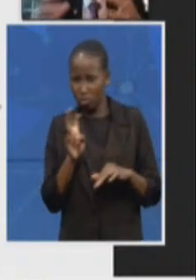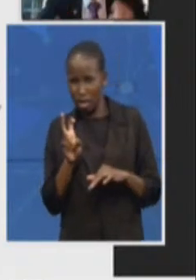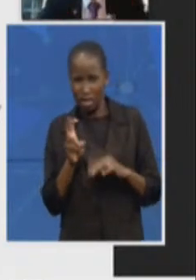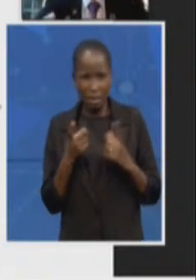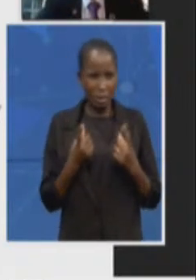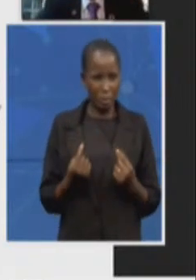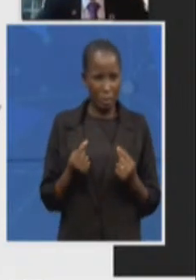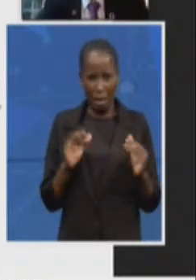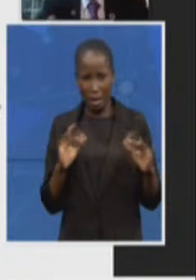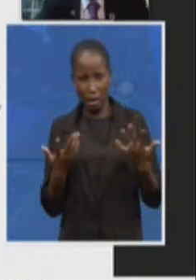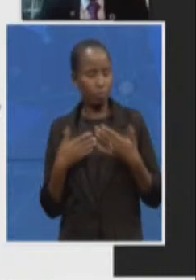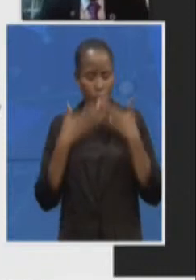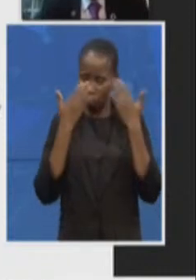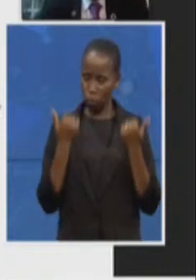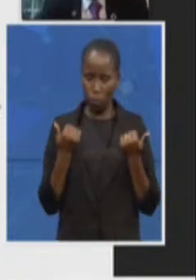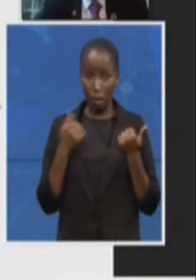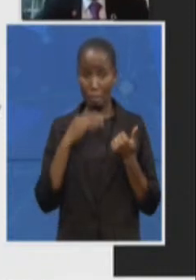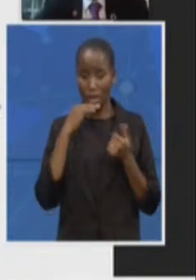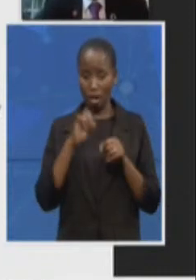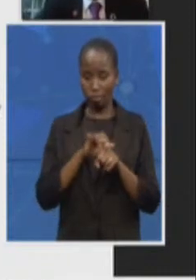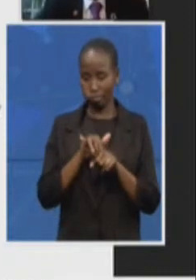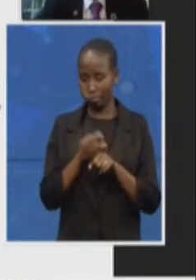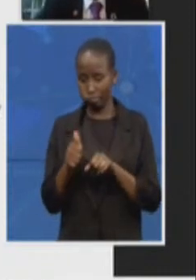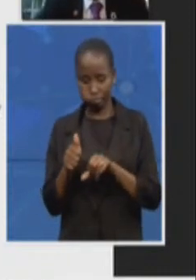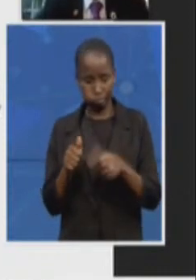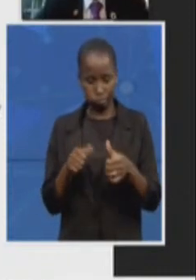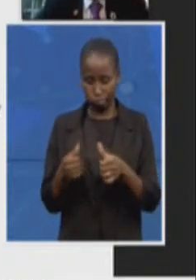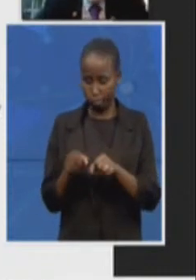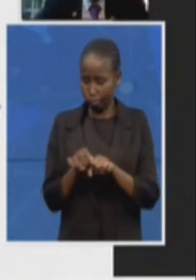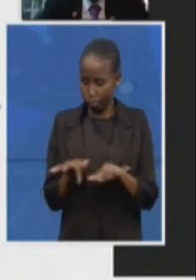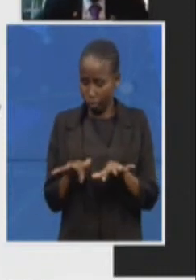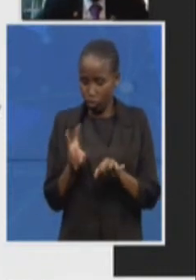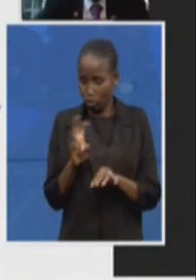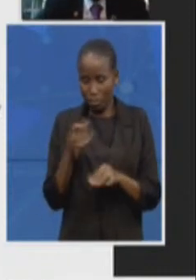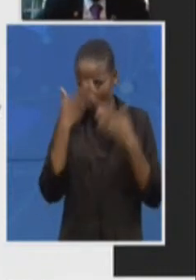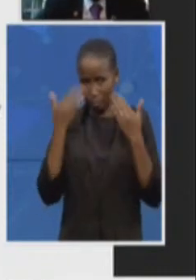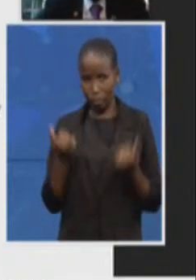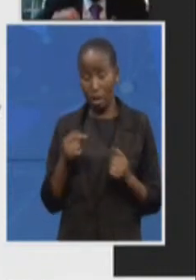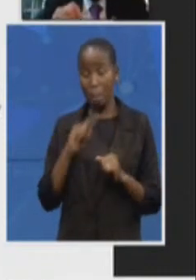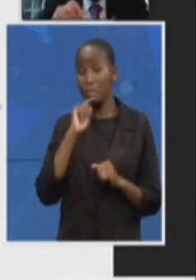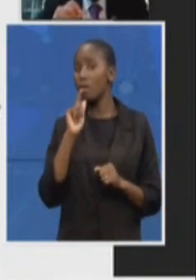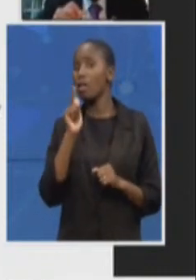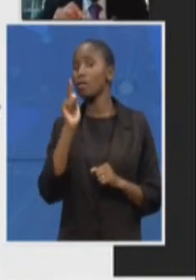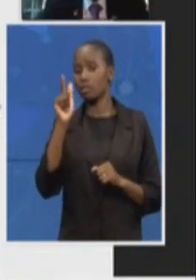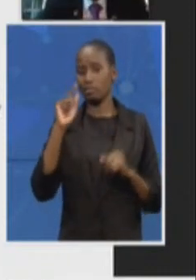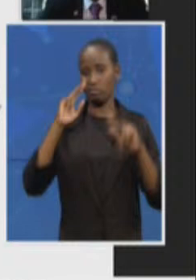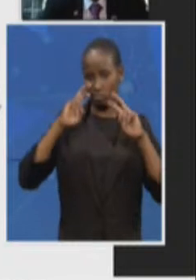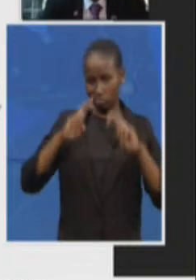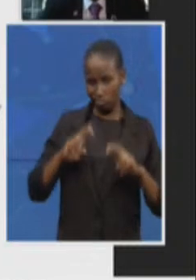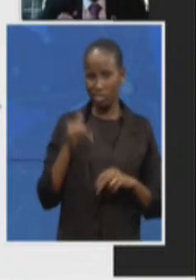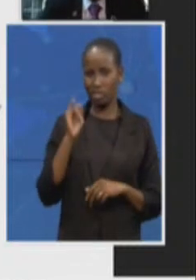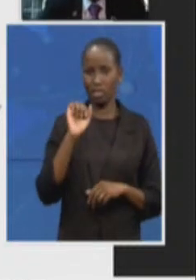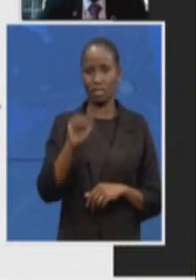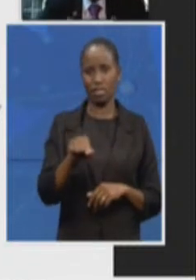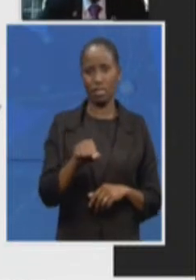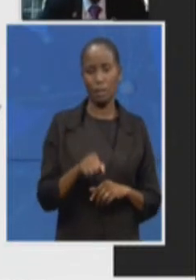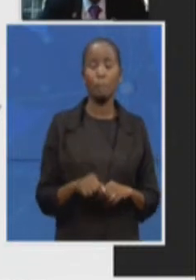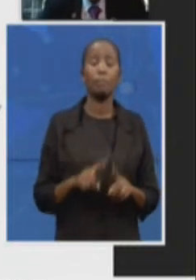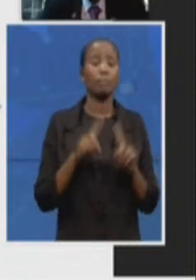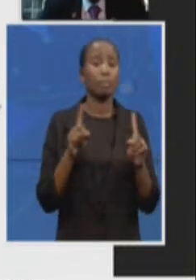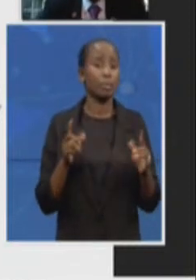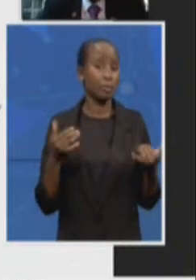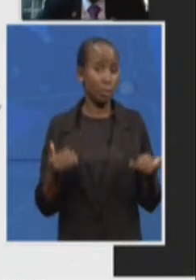on. Those estimations will come with time. But what we can do is we can extrapolate based